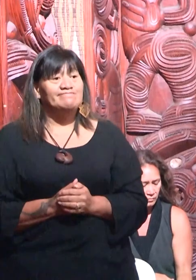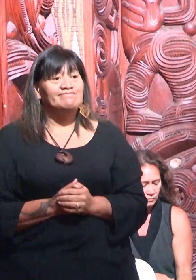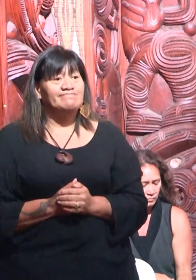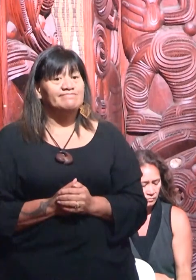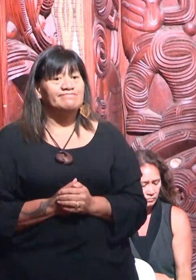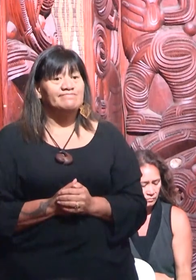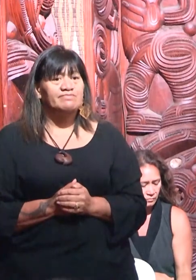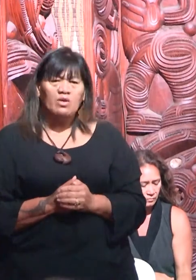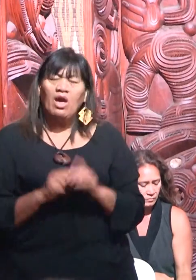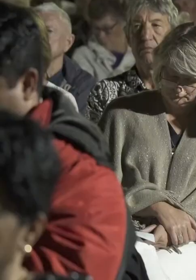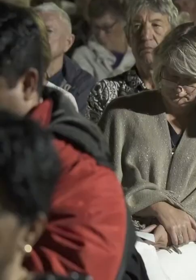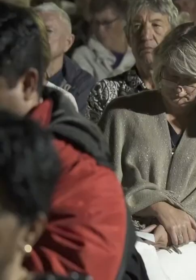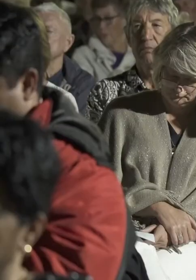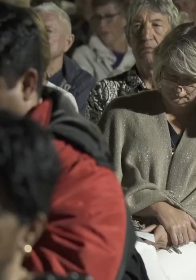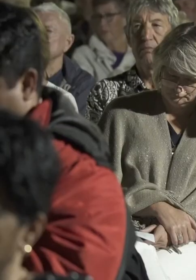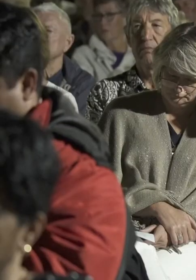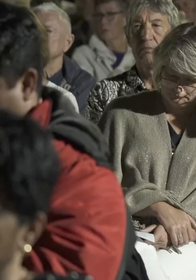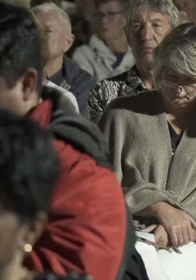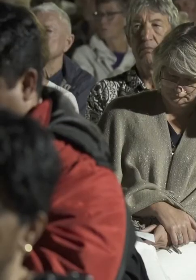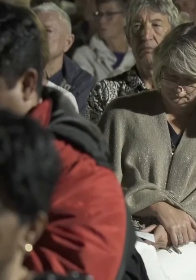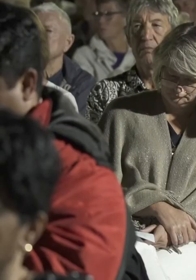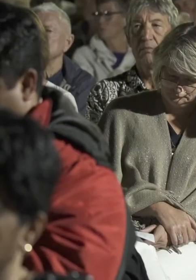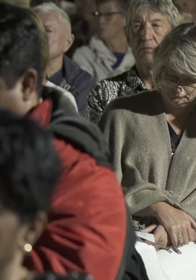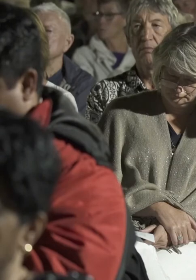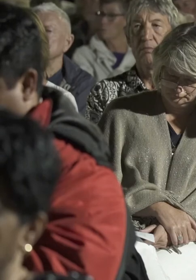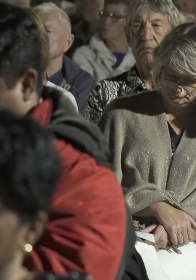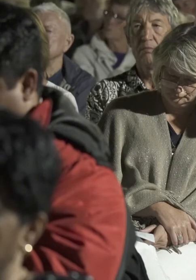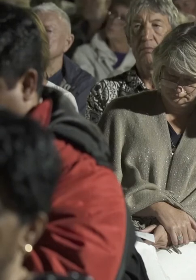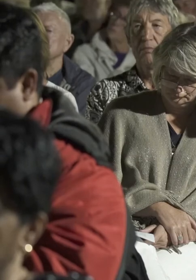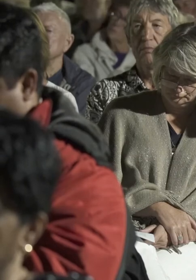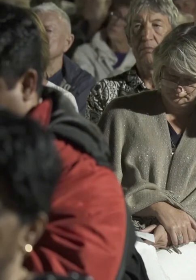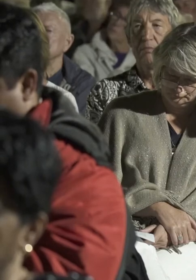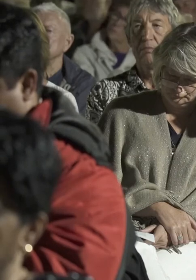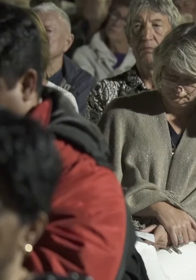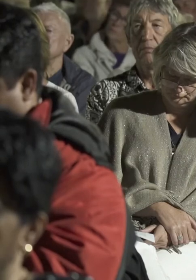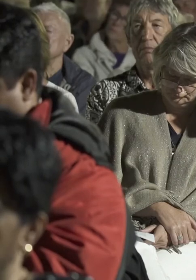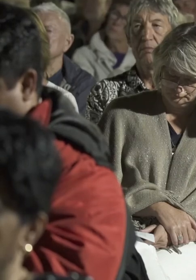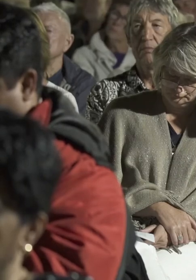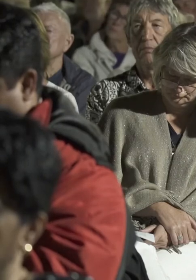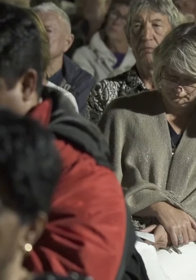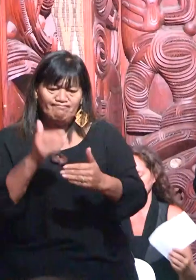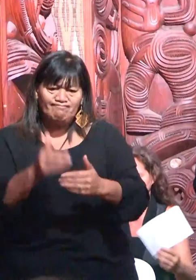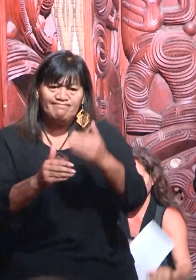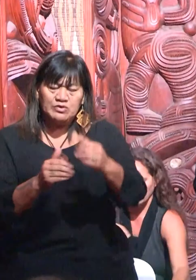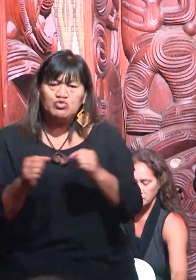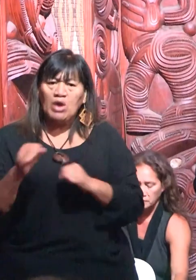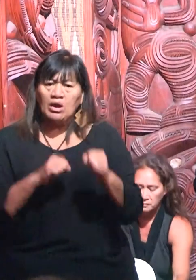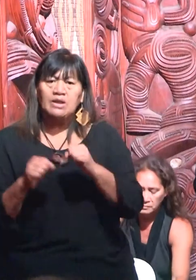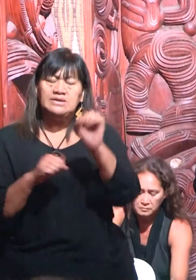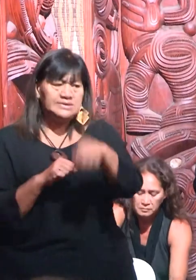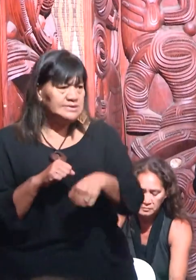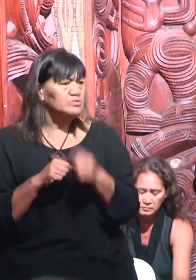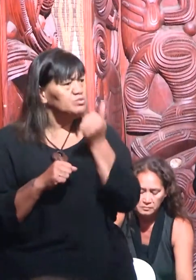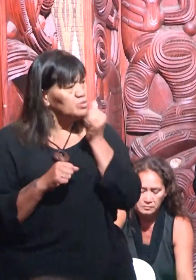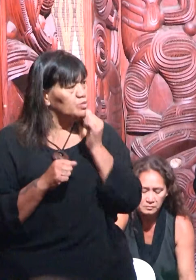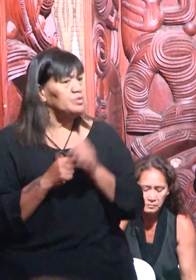We recognise the struggle into which all partners must enter in every generation, so that all who